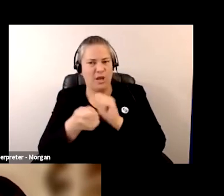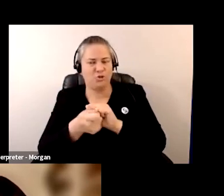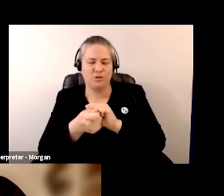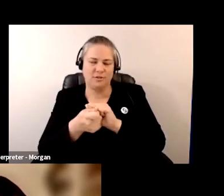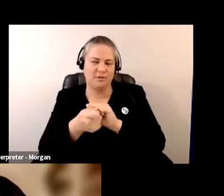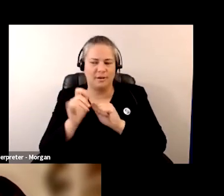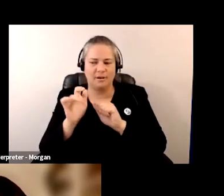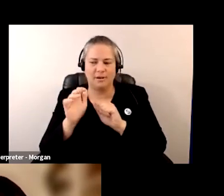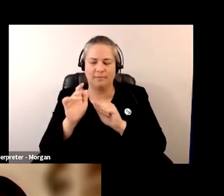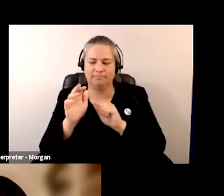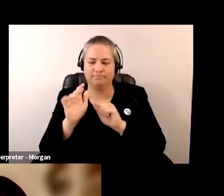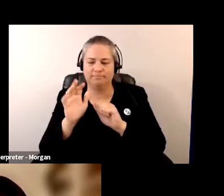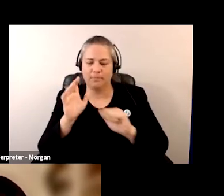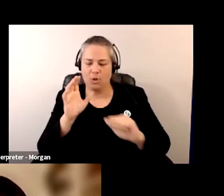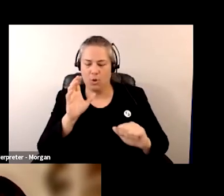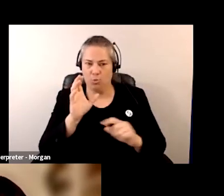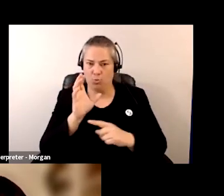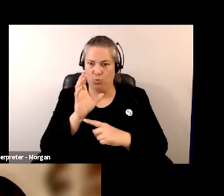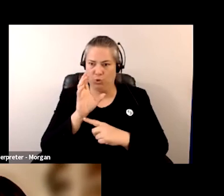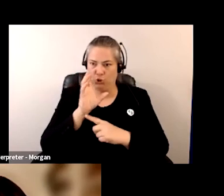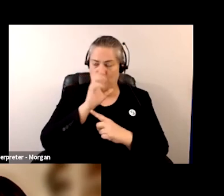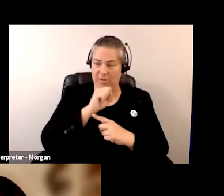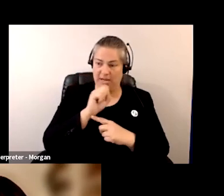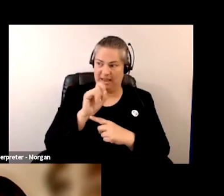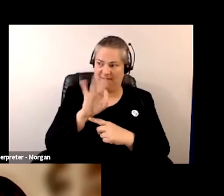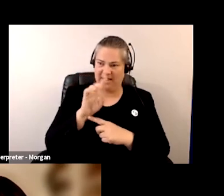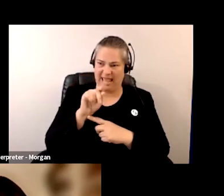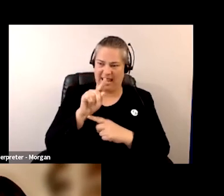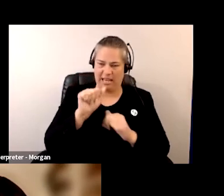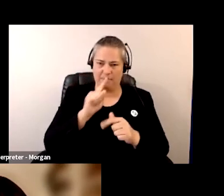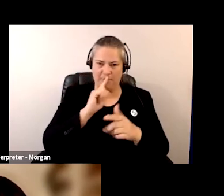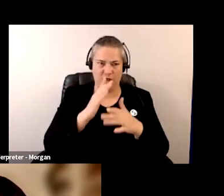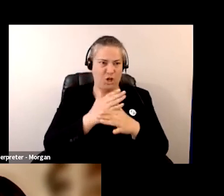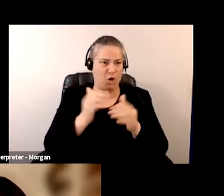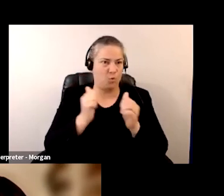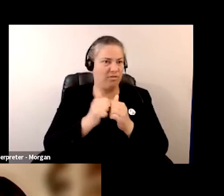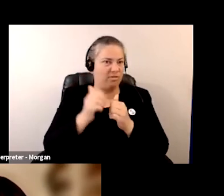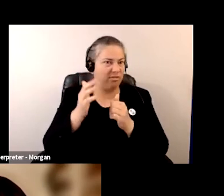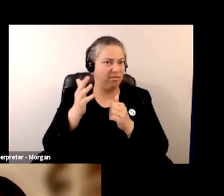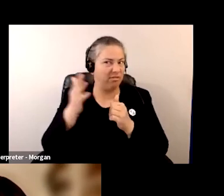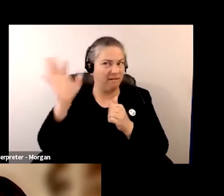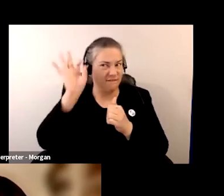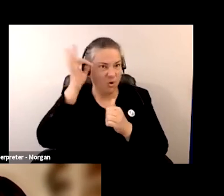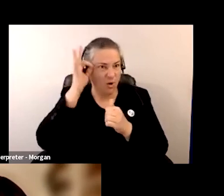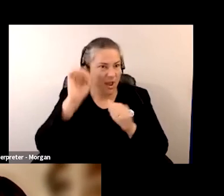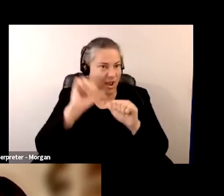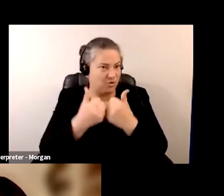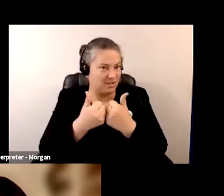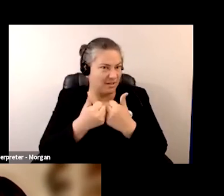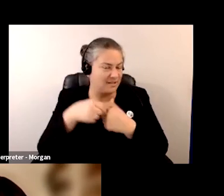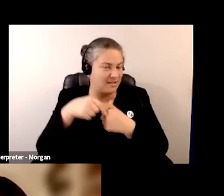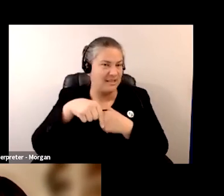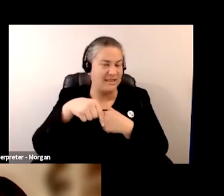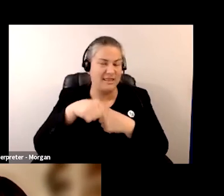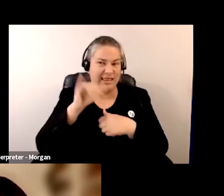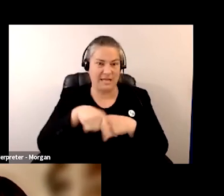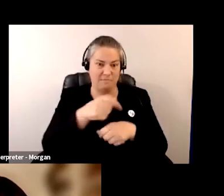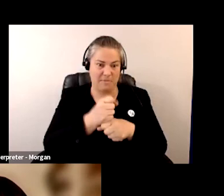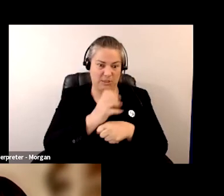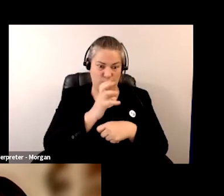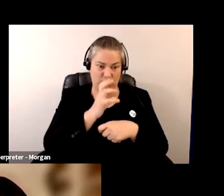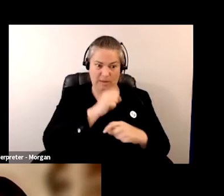about whether data can be shared across federal agencies. I mean, it makes the presumption that